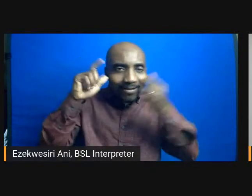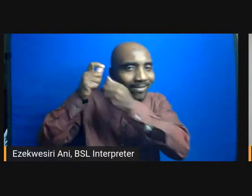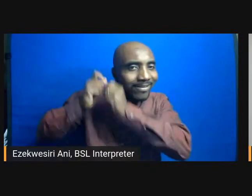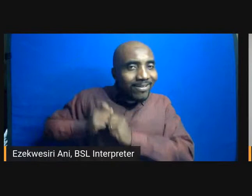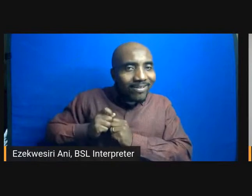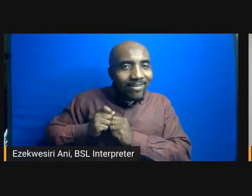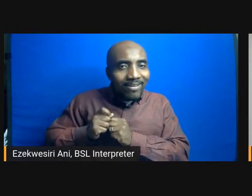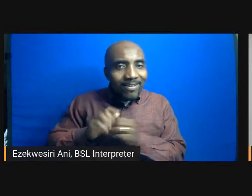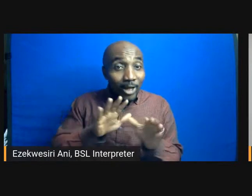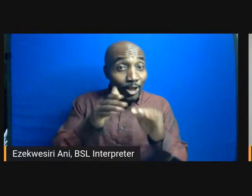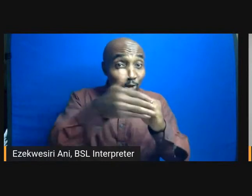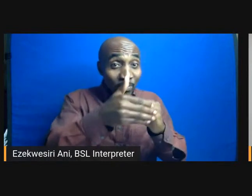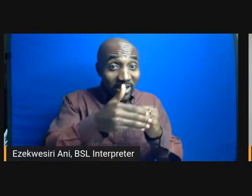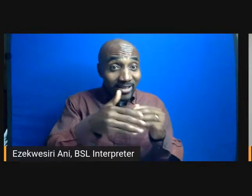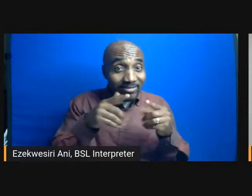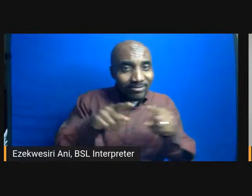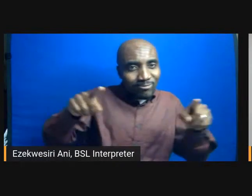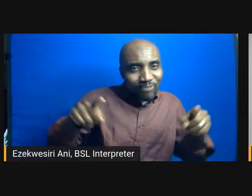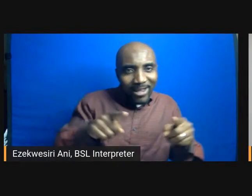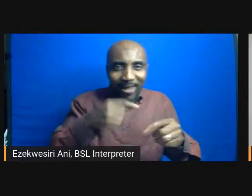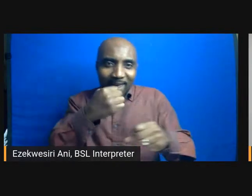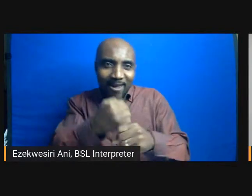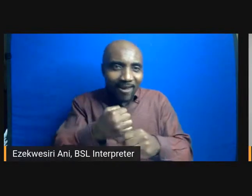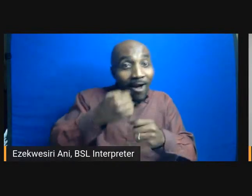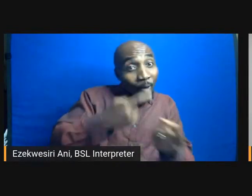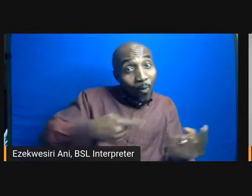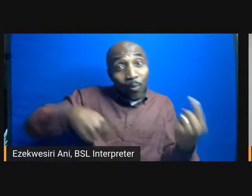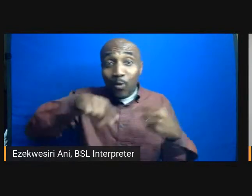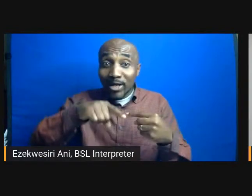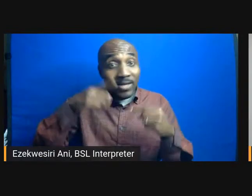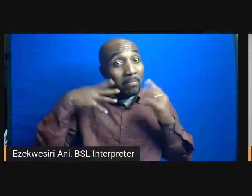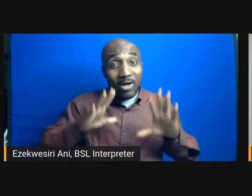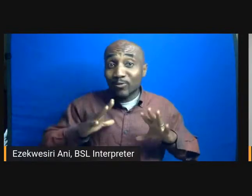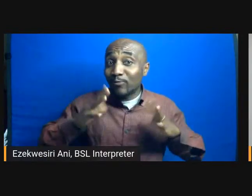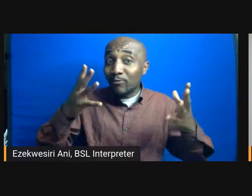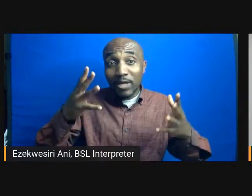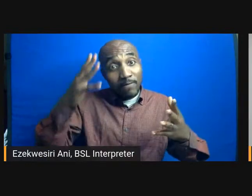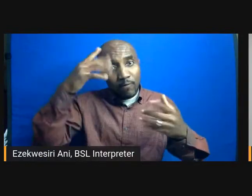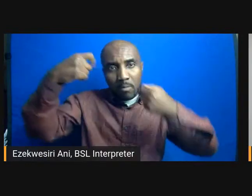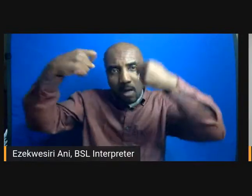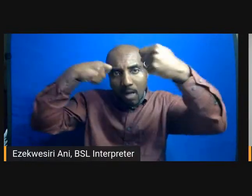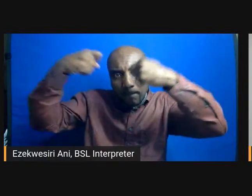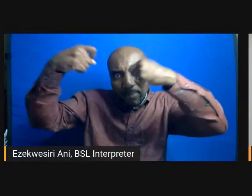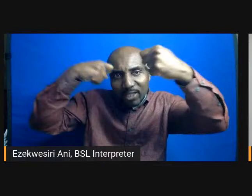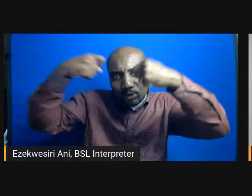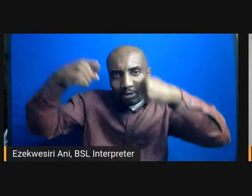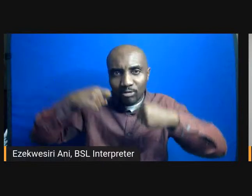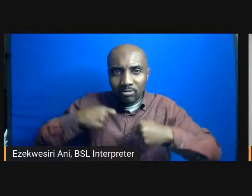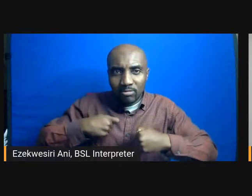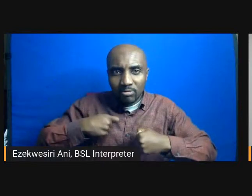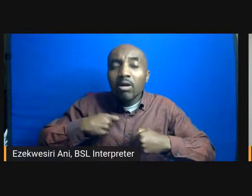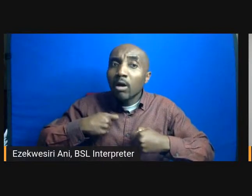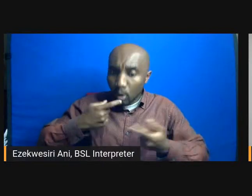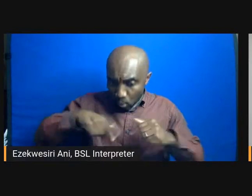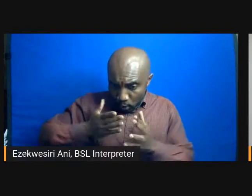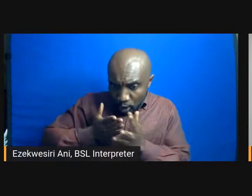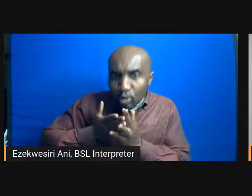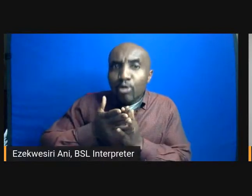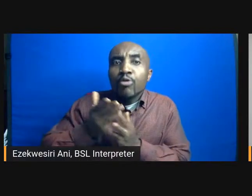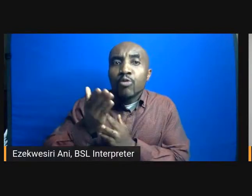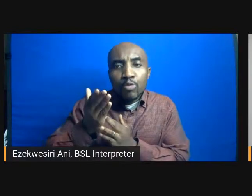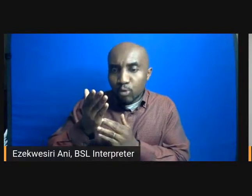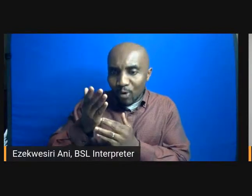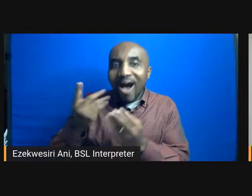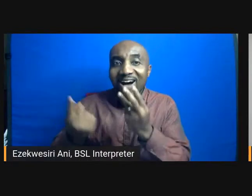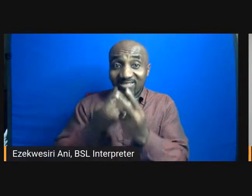us, we needed to free ourselves from mental slavery, even as we walked through yet another door of no